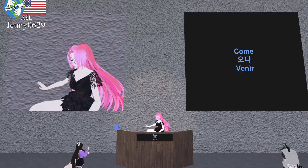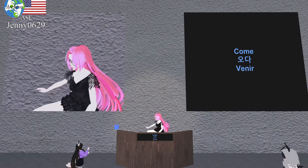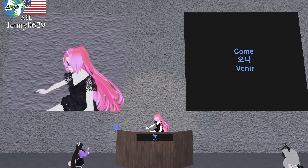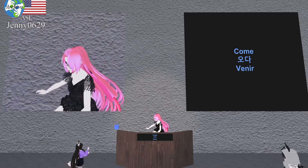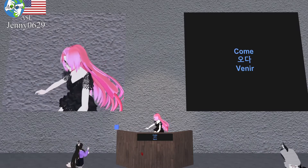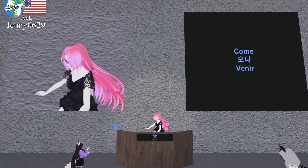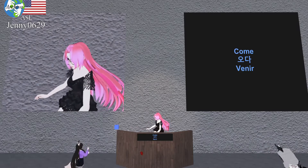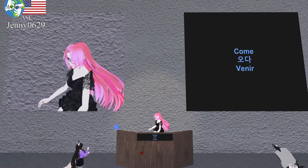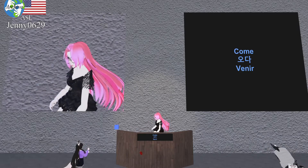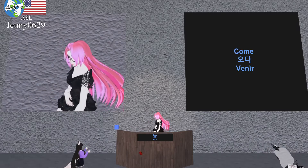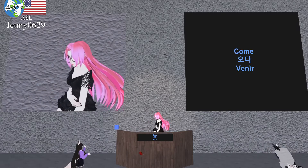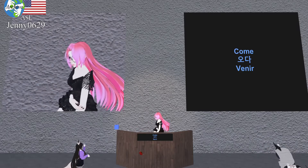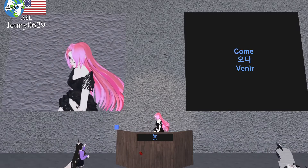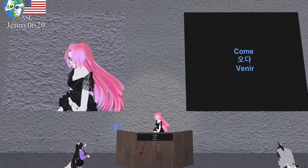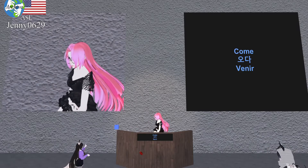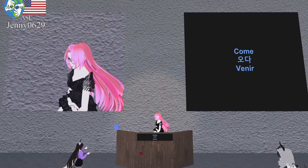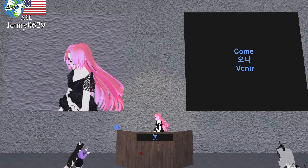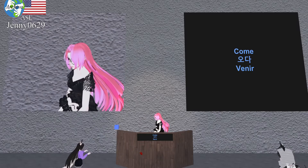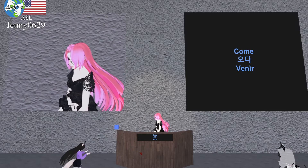foot.